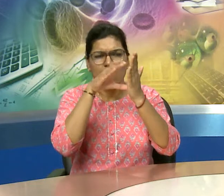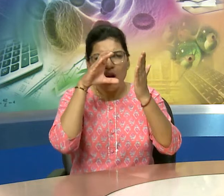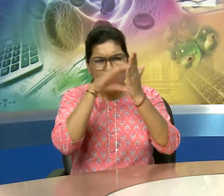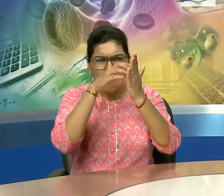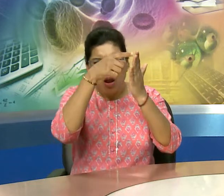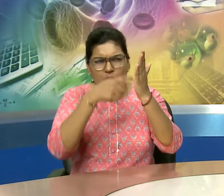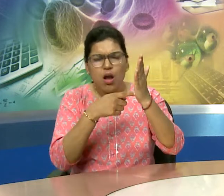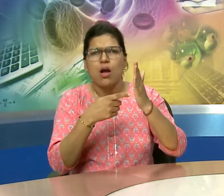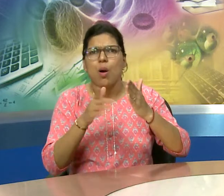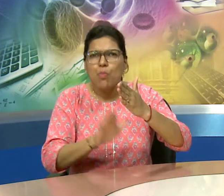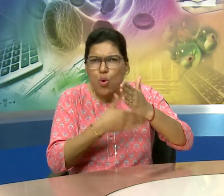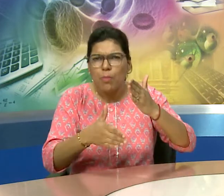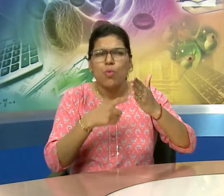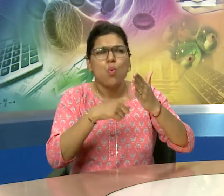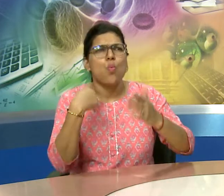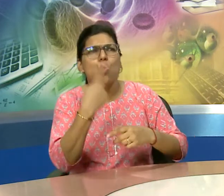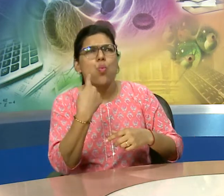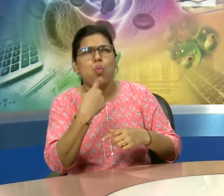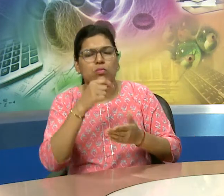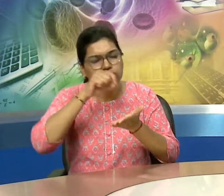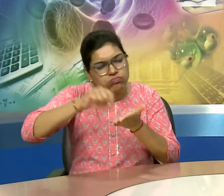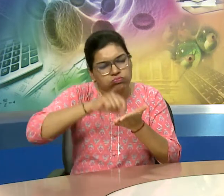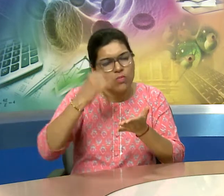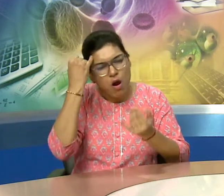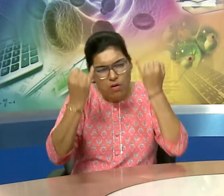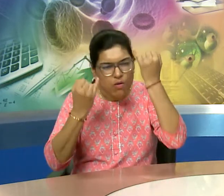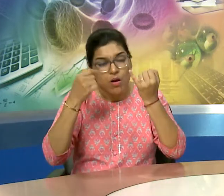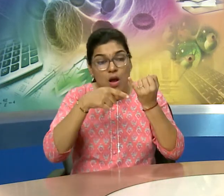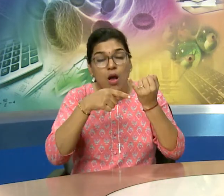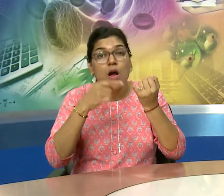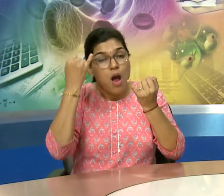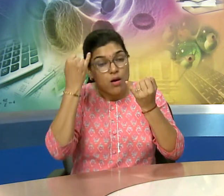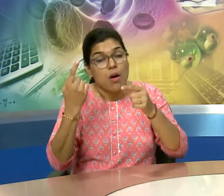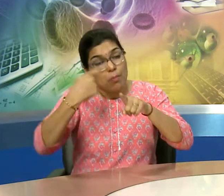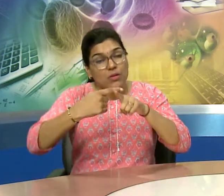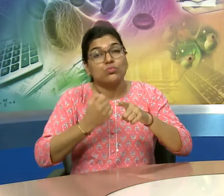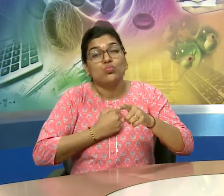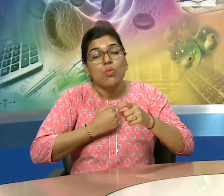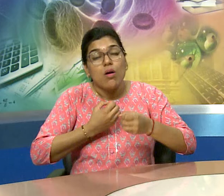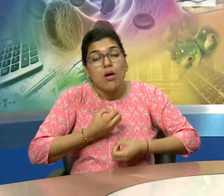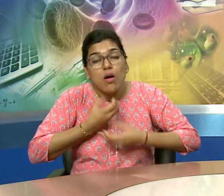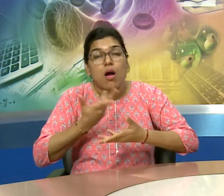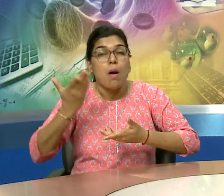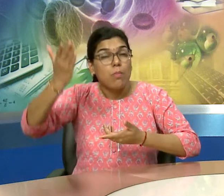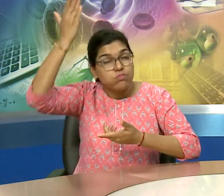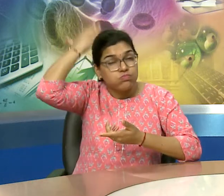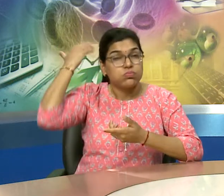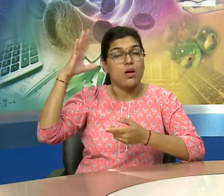Till now we have understood the meaning of the poem. Do you know who has written this poem?